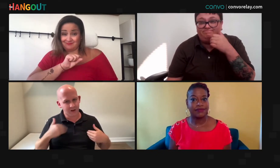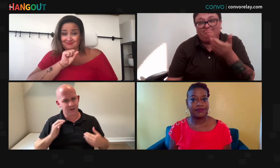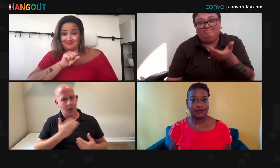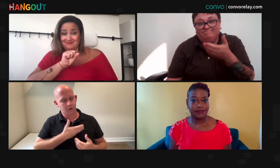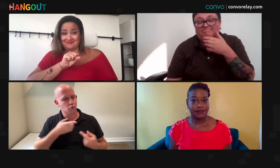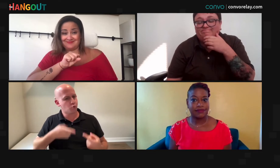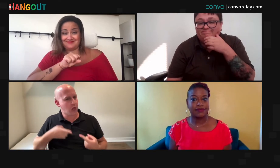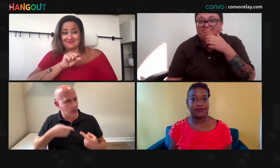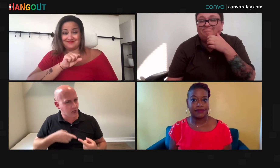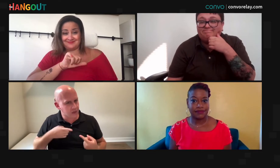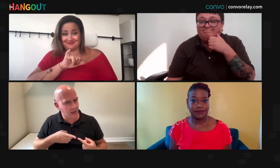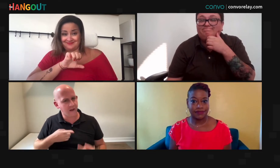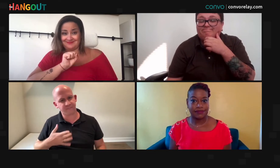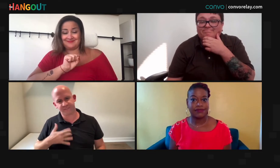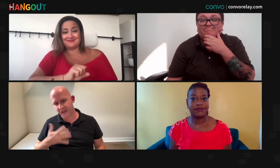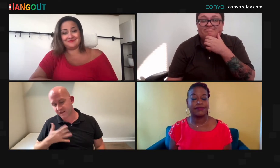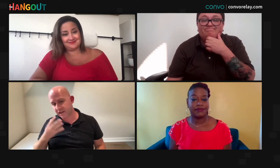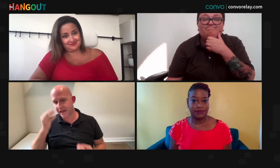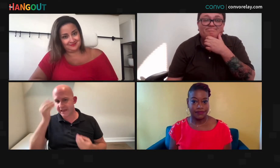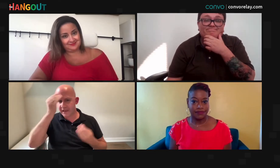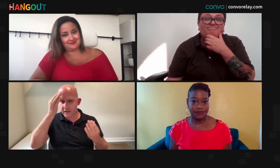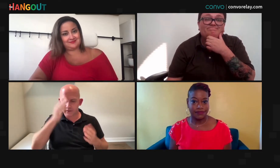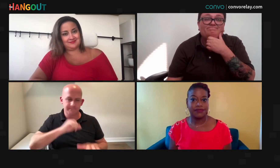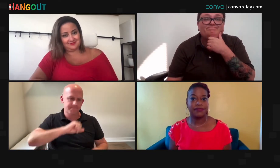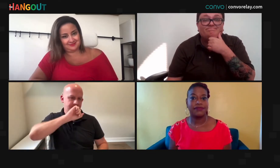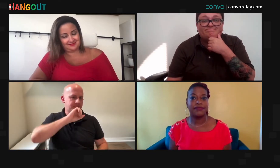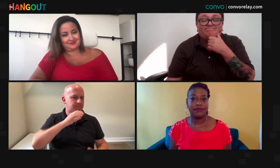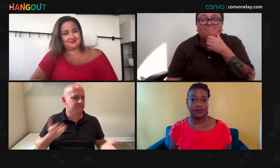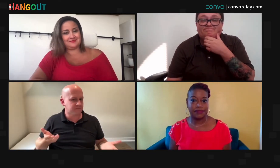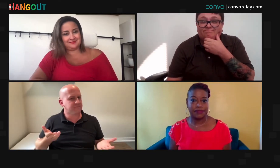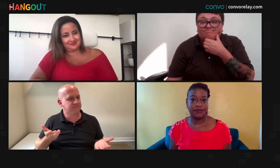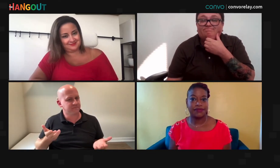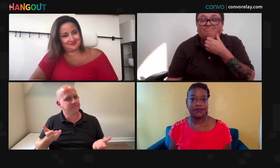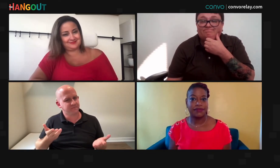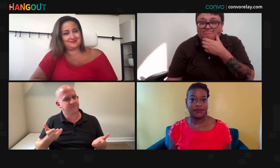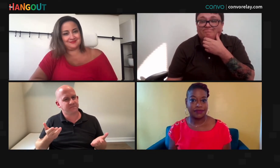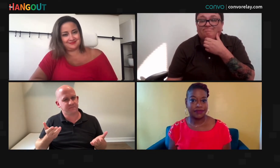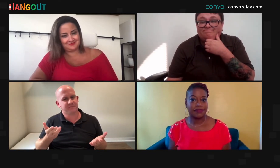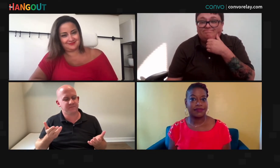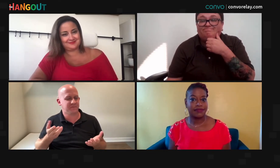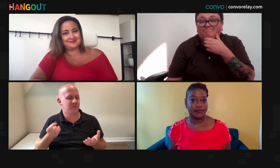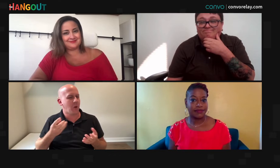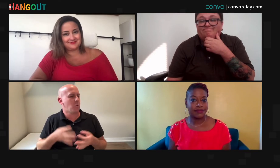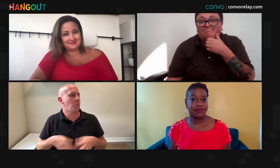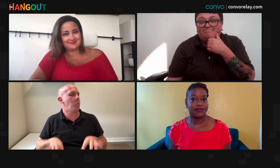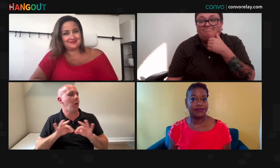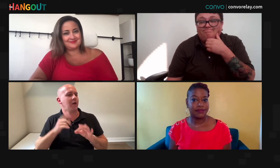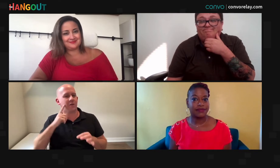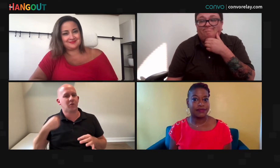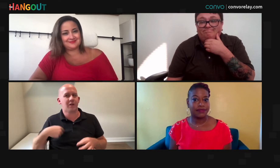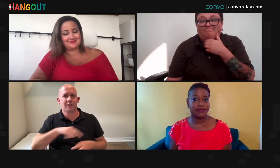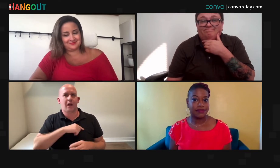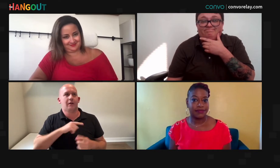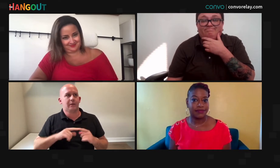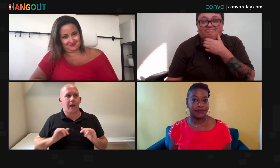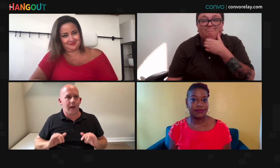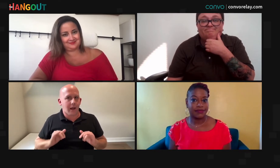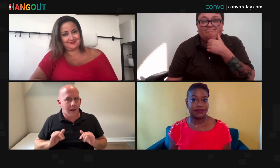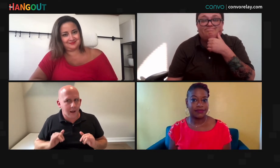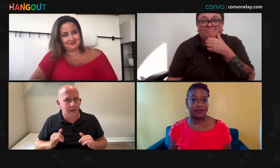human. We do have our own struggles. We have our own feelings, thoughts, and frustrations, hurdles. And it's really